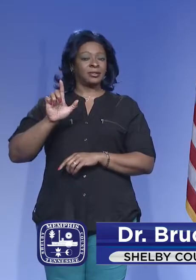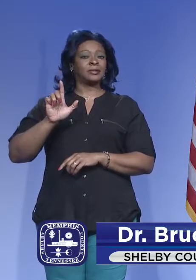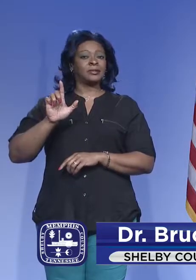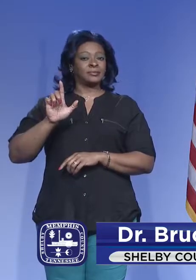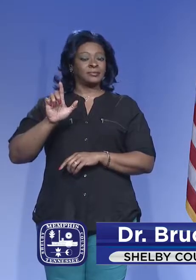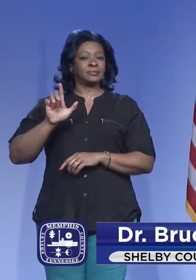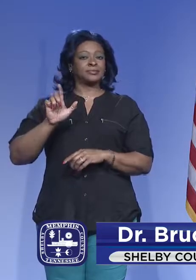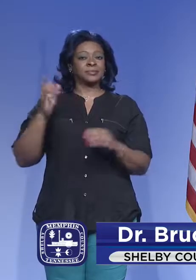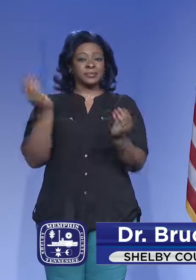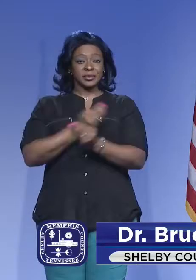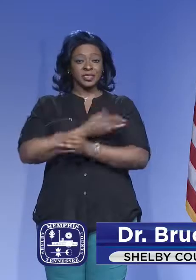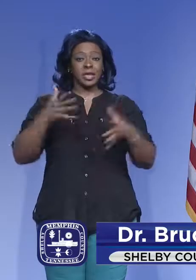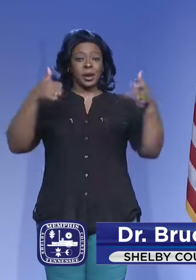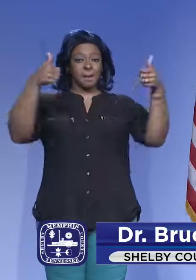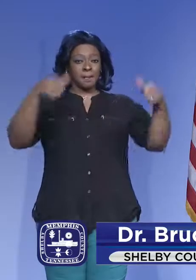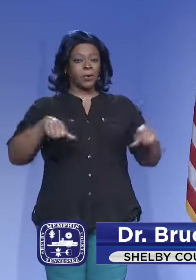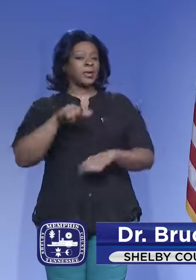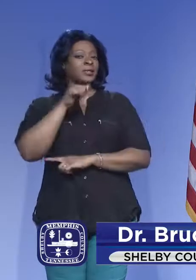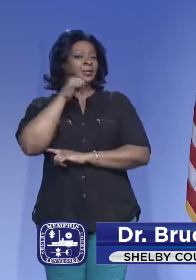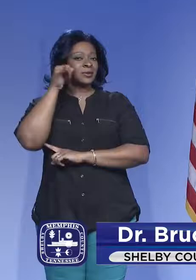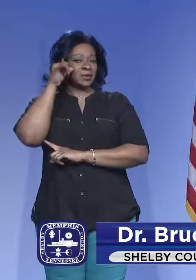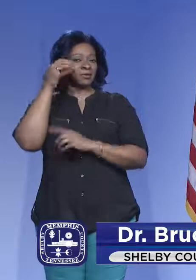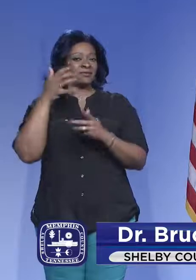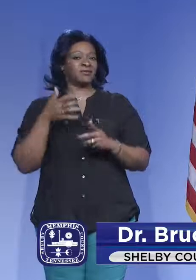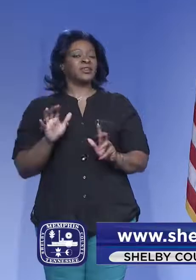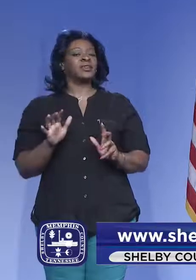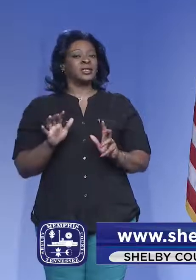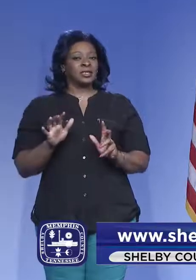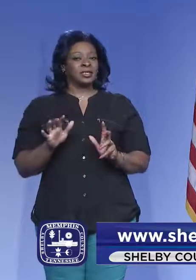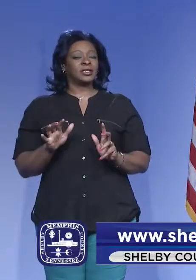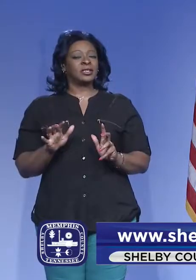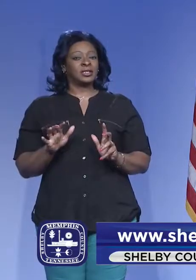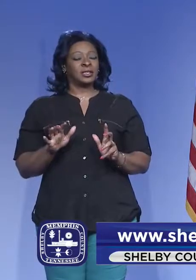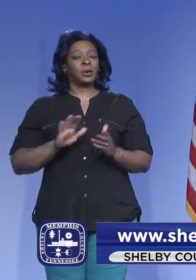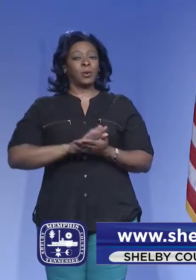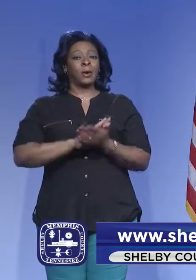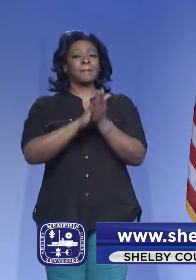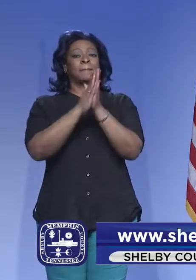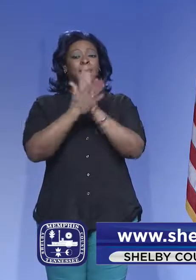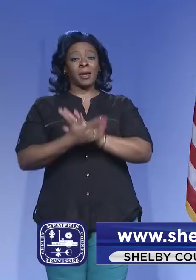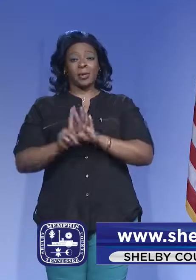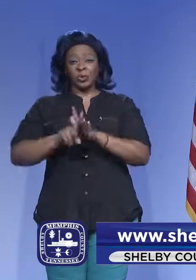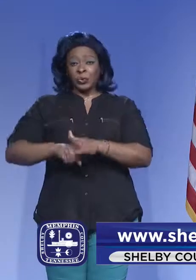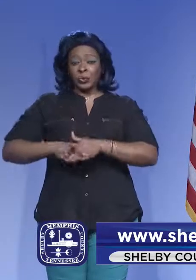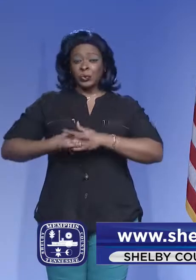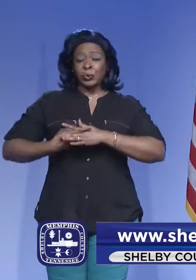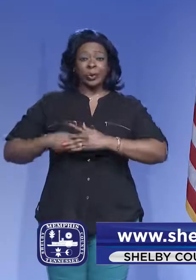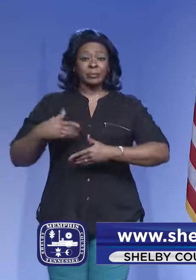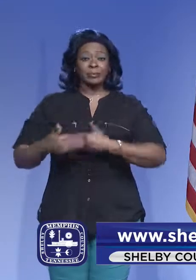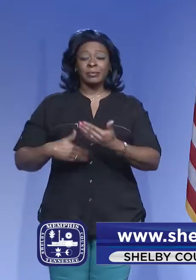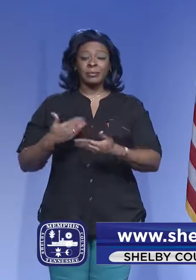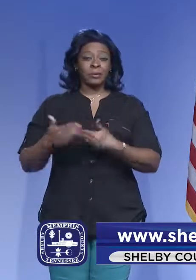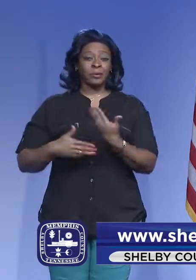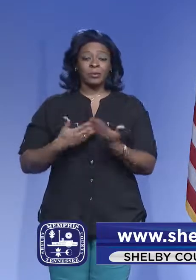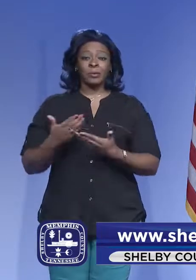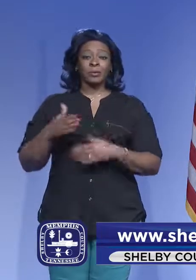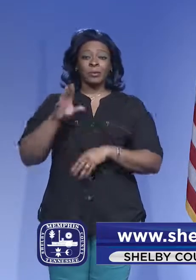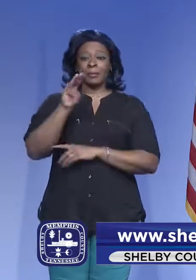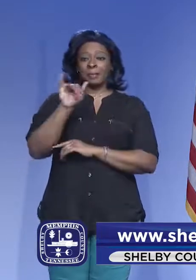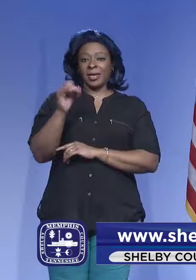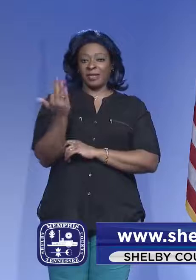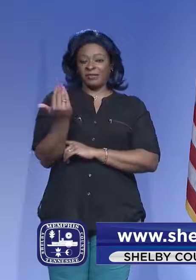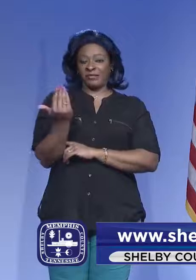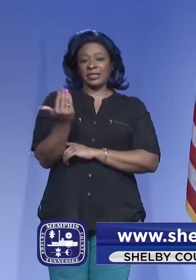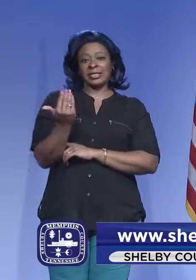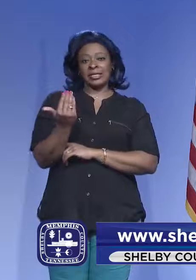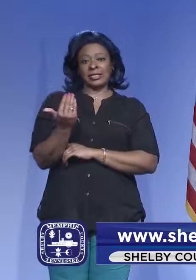was issued yesterday. It will become effective on May